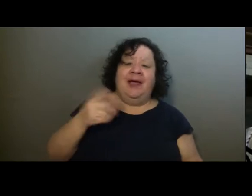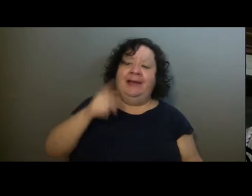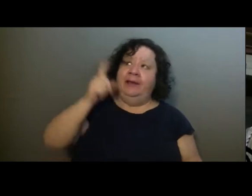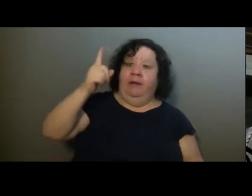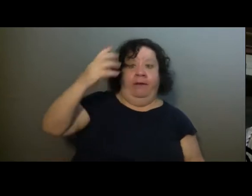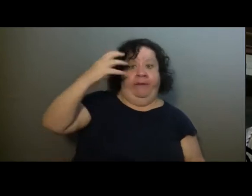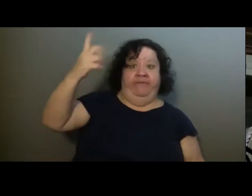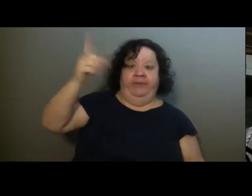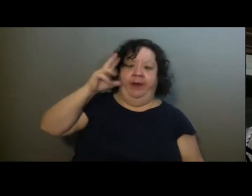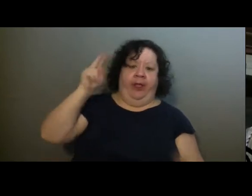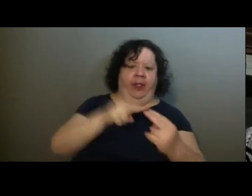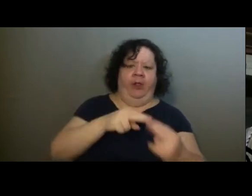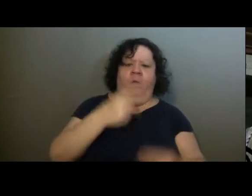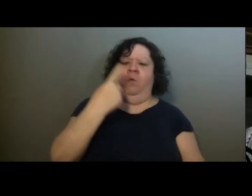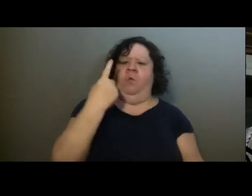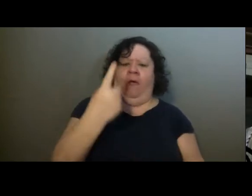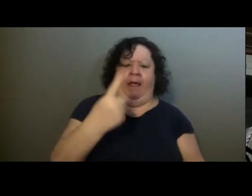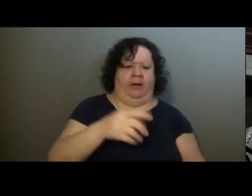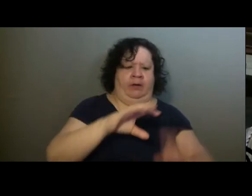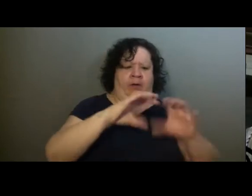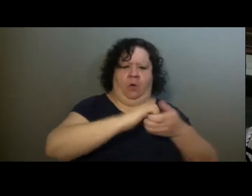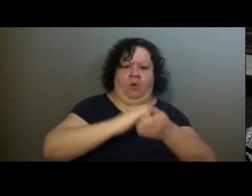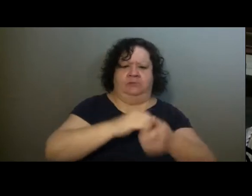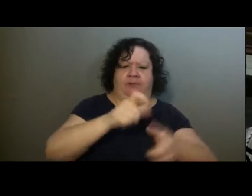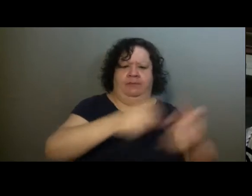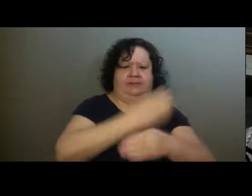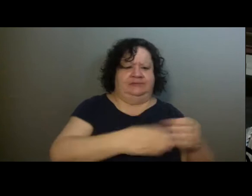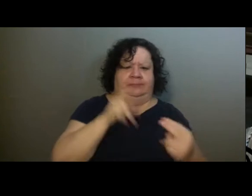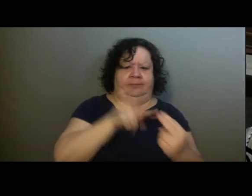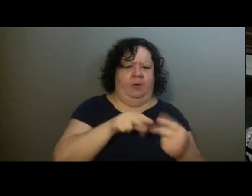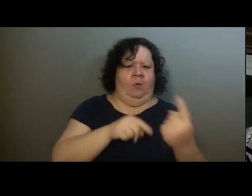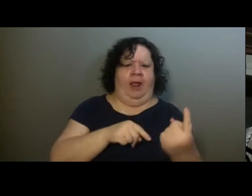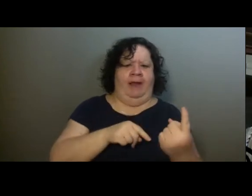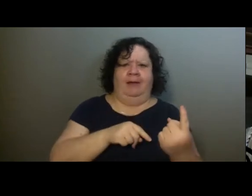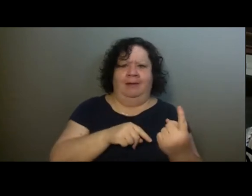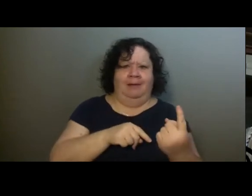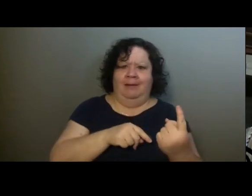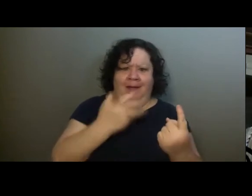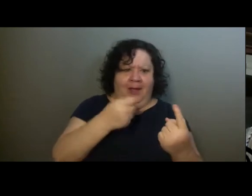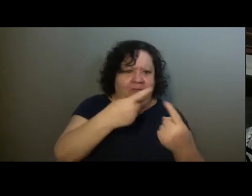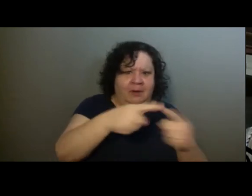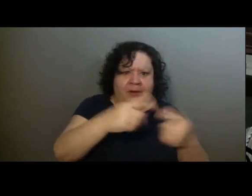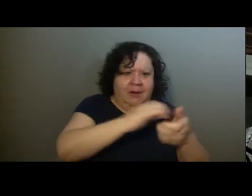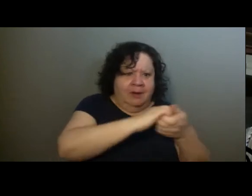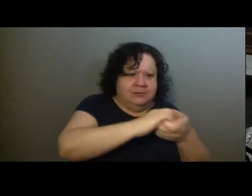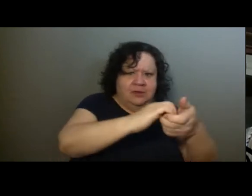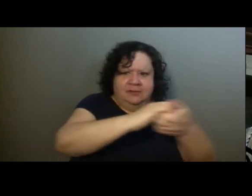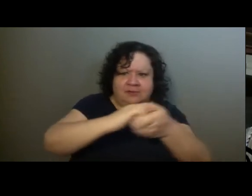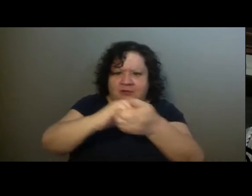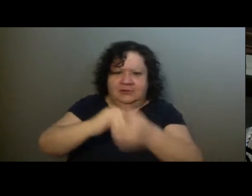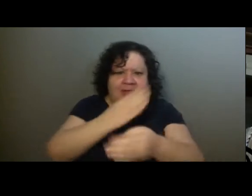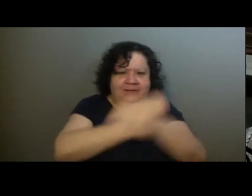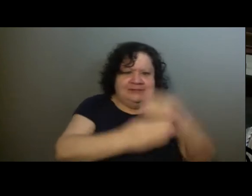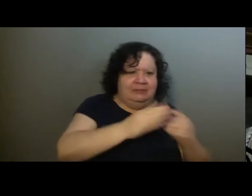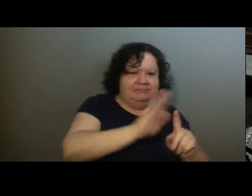such as Pacific Disability Forum to provide the technical support to these OPDs to get them engaged in this. So the